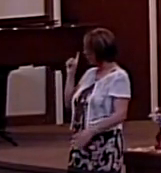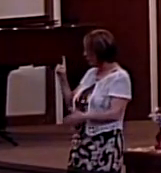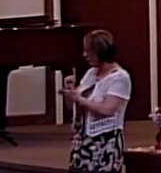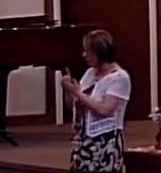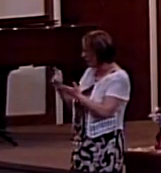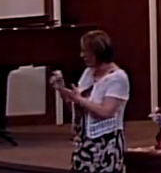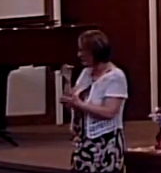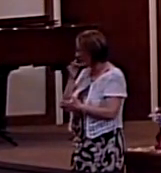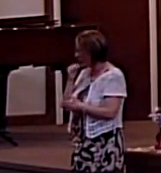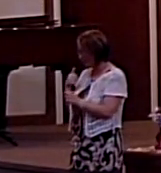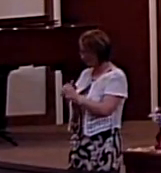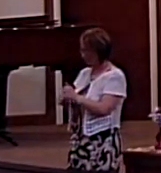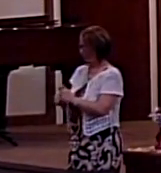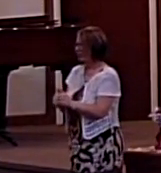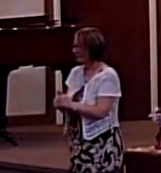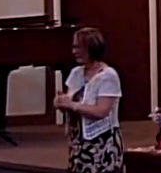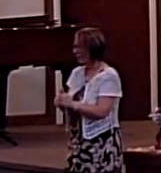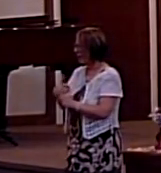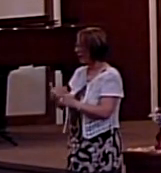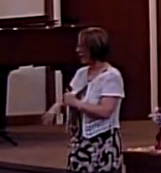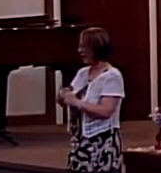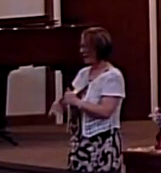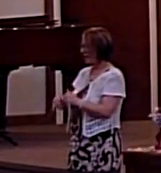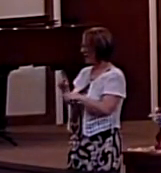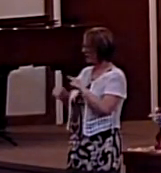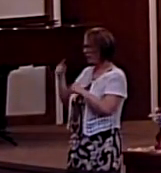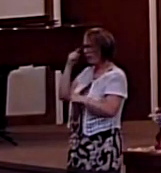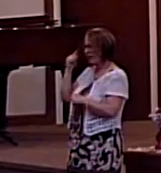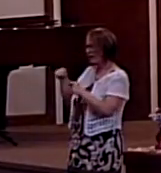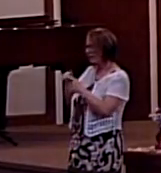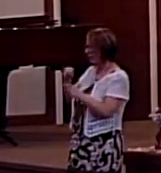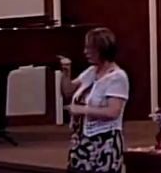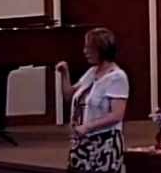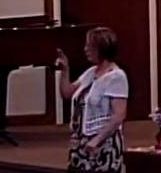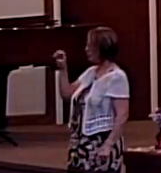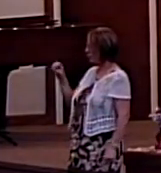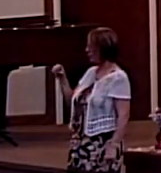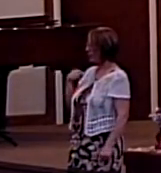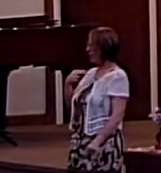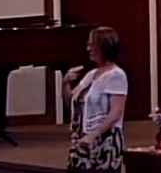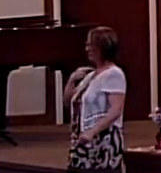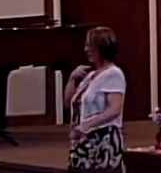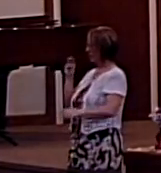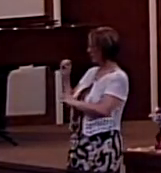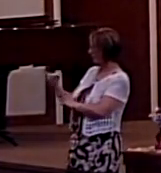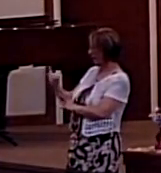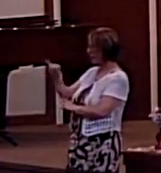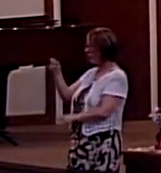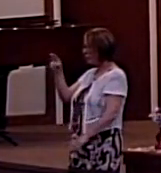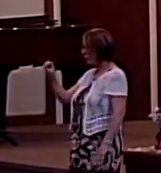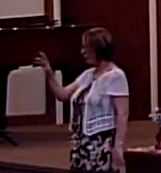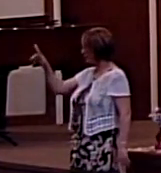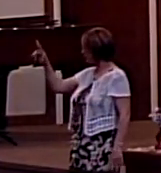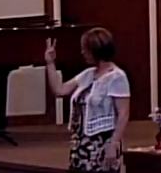That slipped up on me, because I don't really think about June yet. I'm still stuck in May, but June is Wednesday, right?